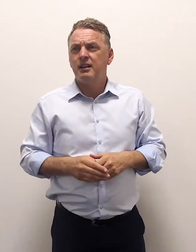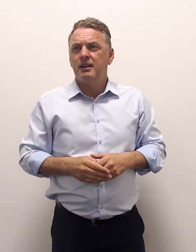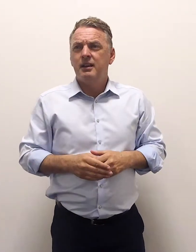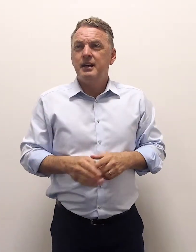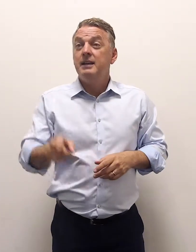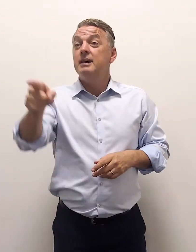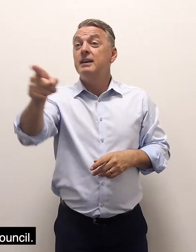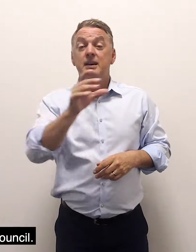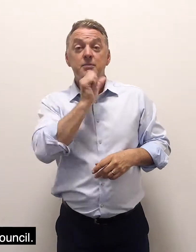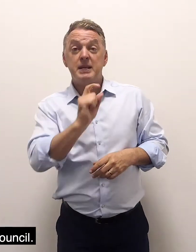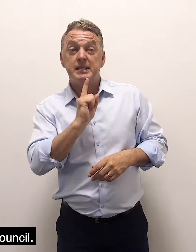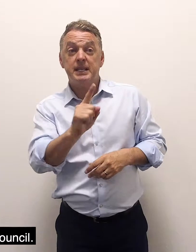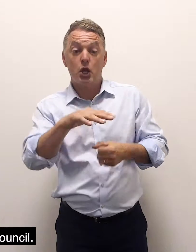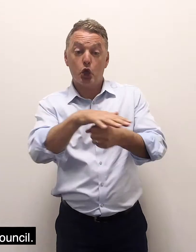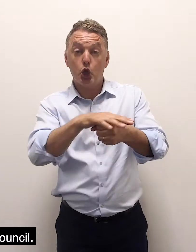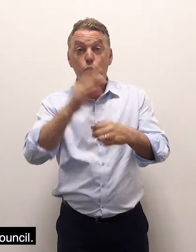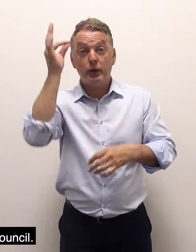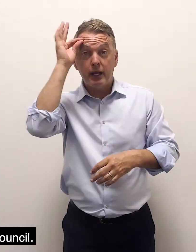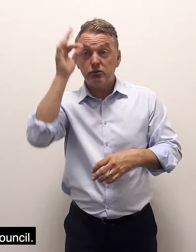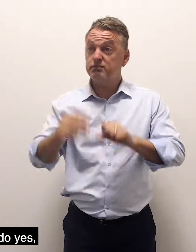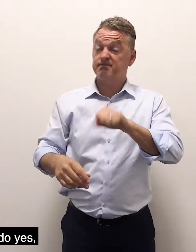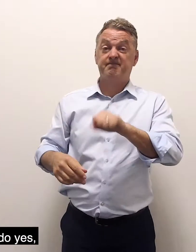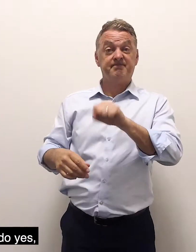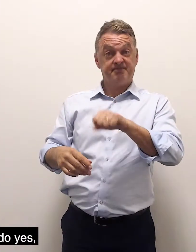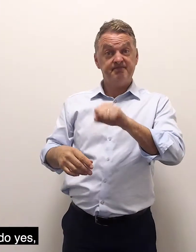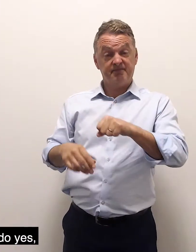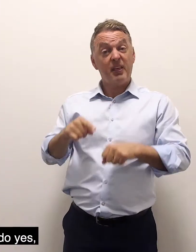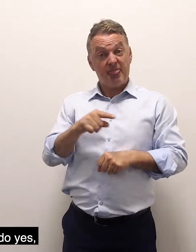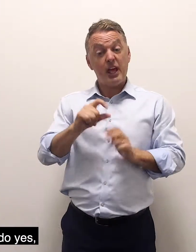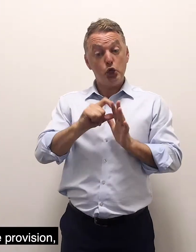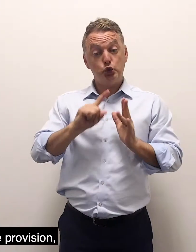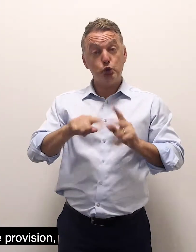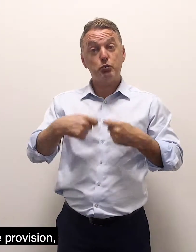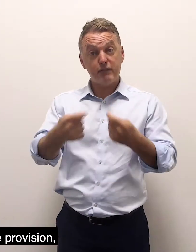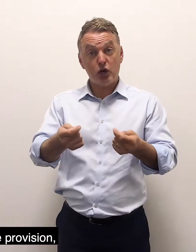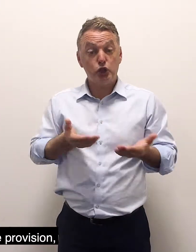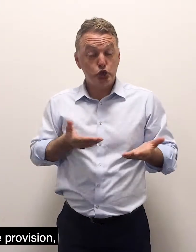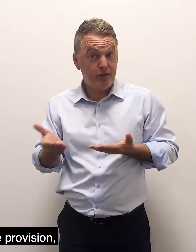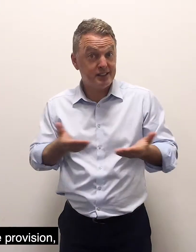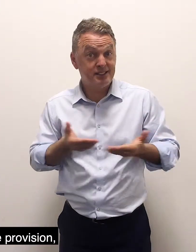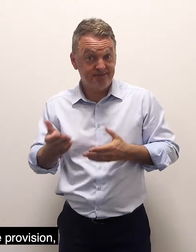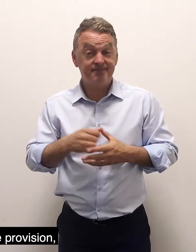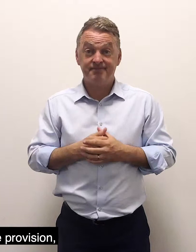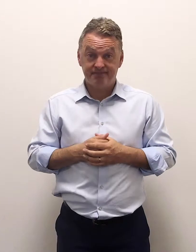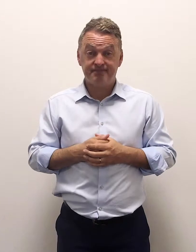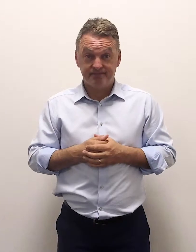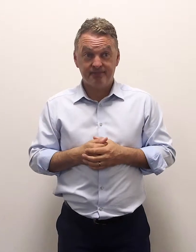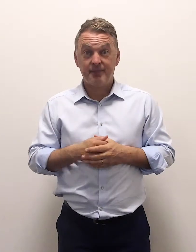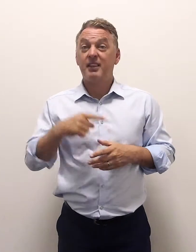of? Local councils. The local council do, yes, they do provide service